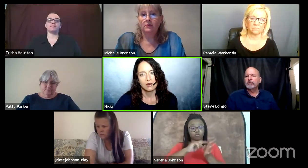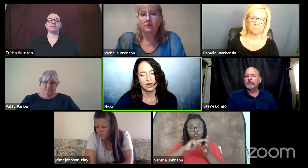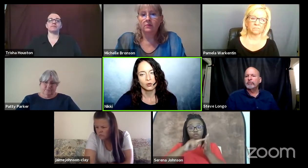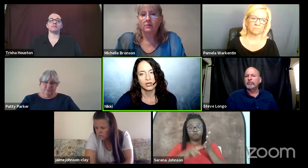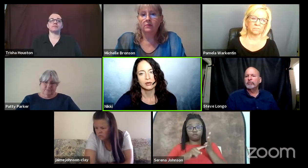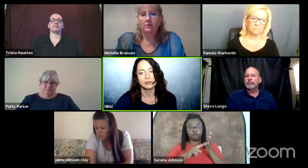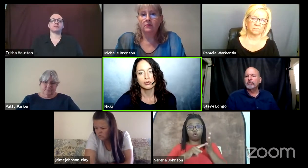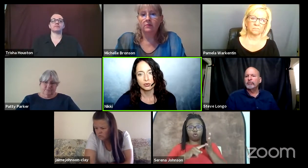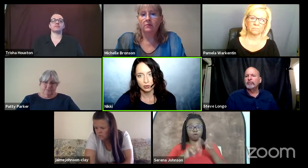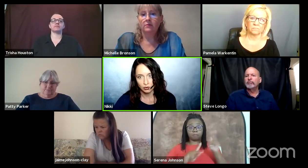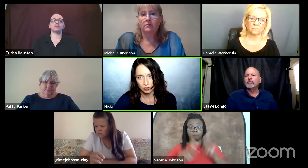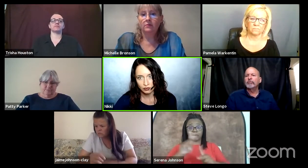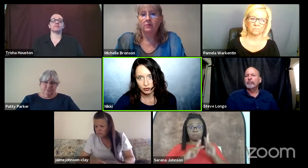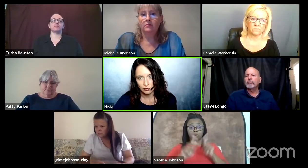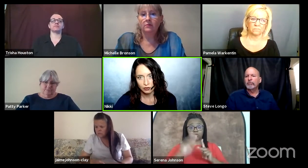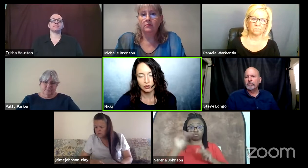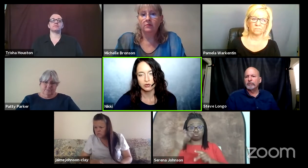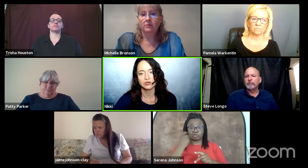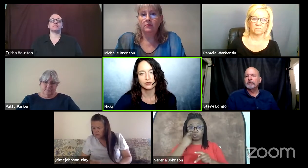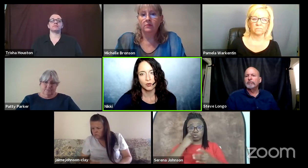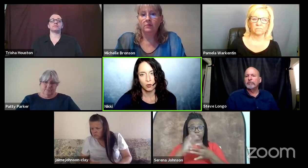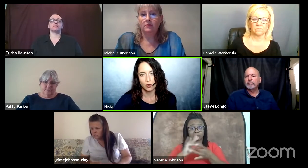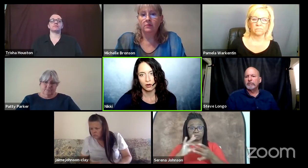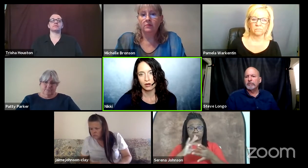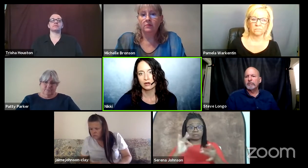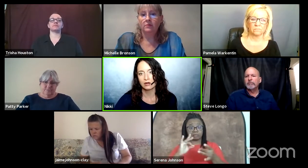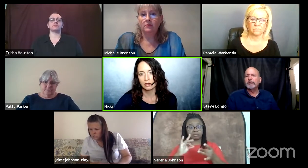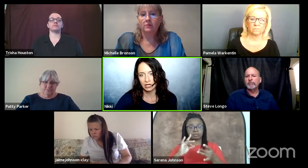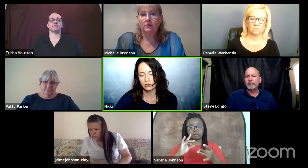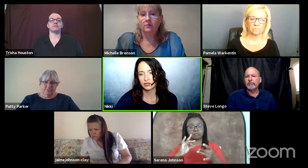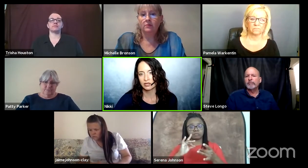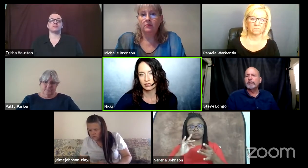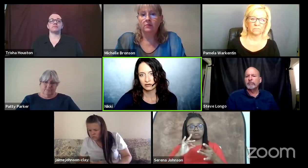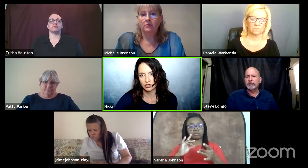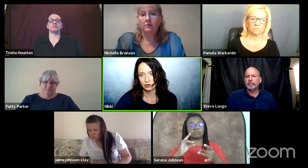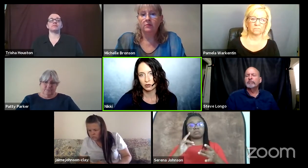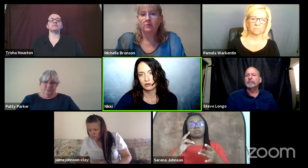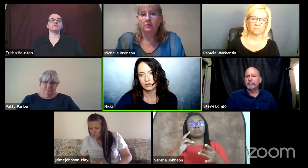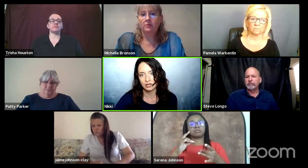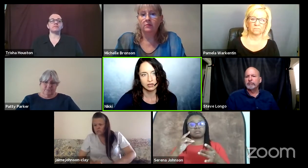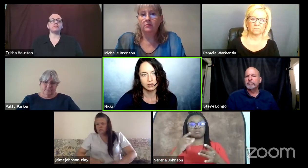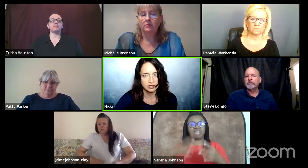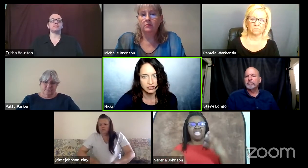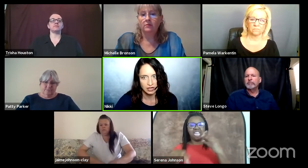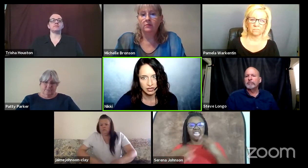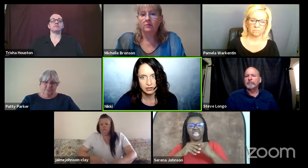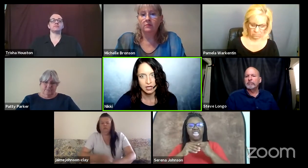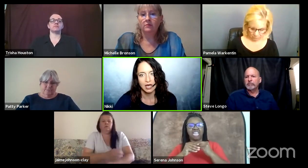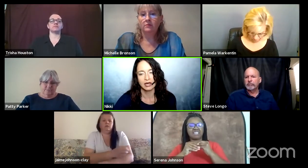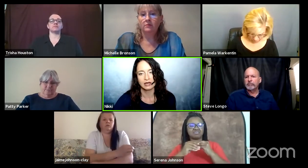that we approve those 4 interested individuals that you just named